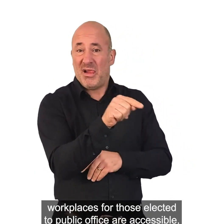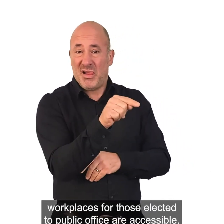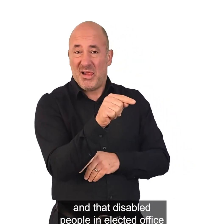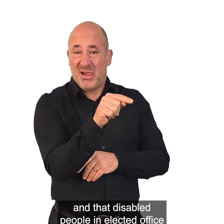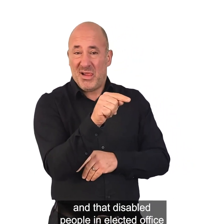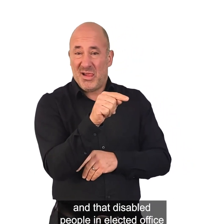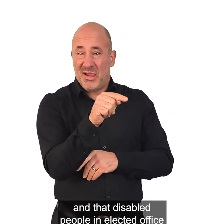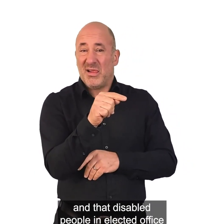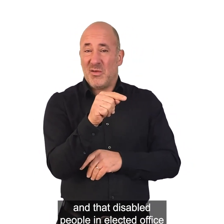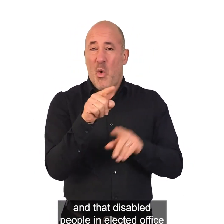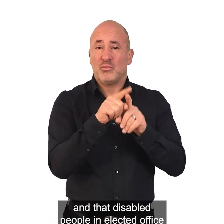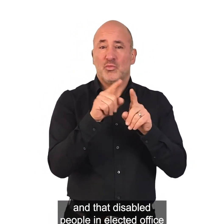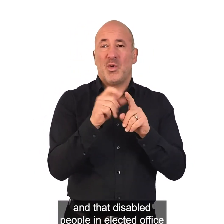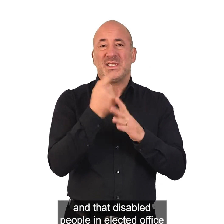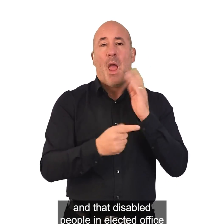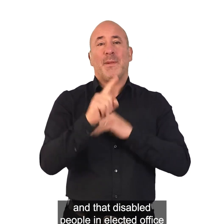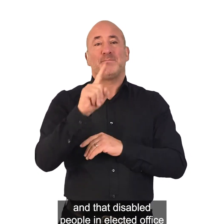and that disabled people in elected office